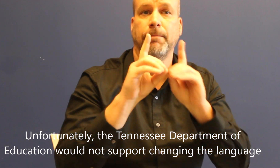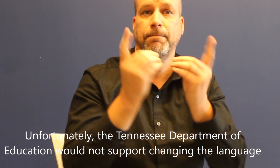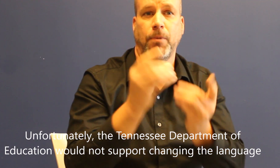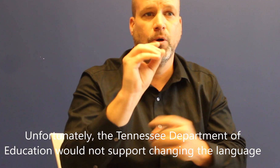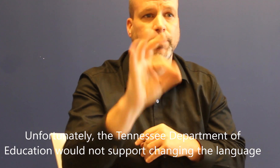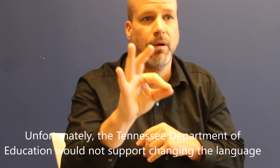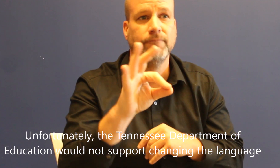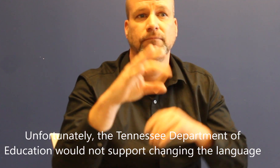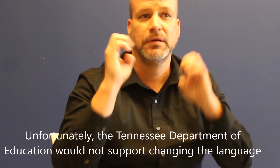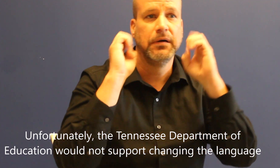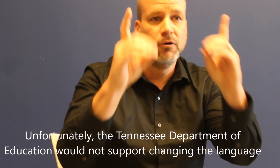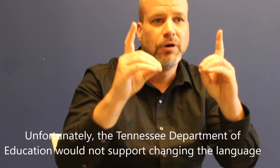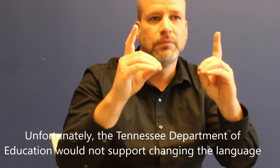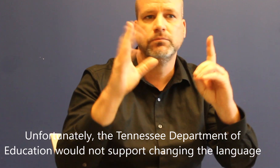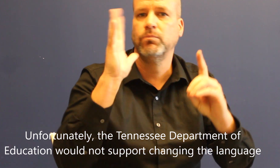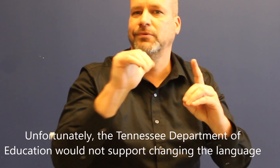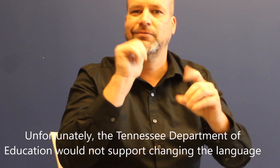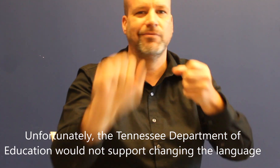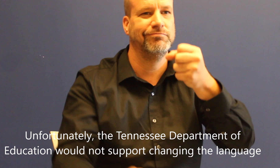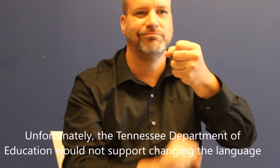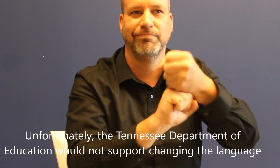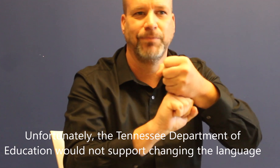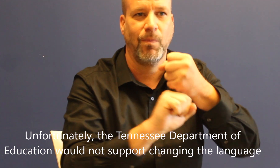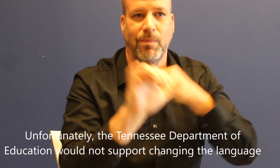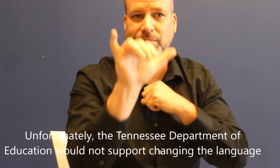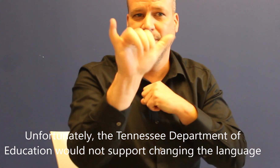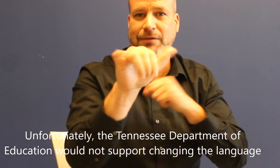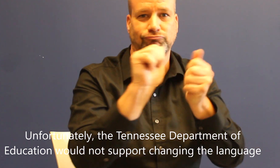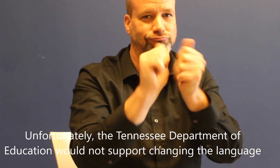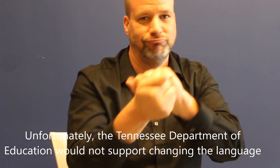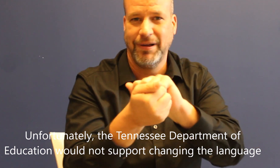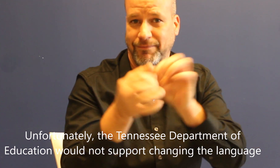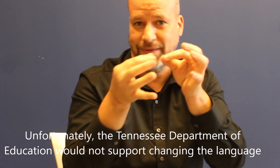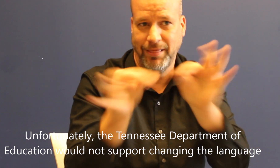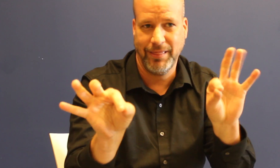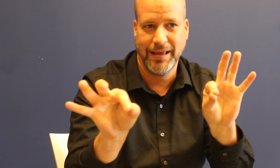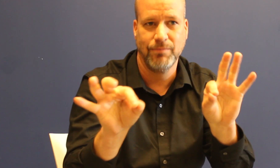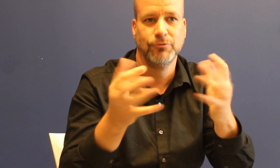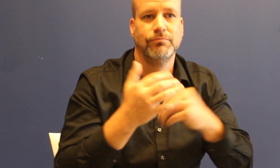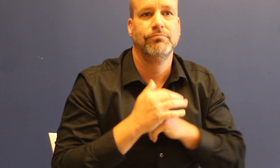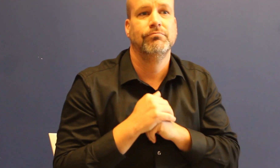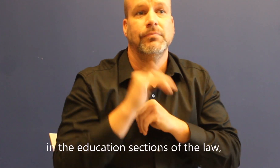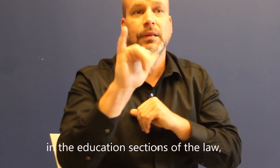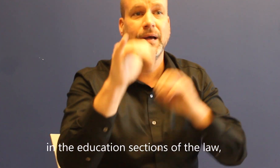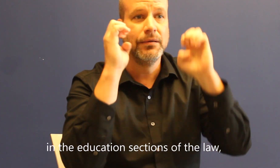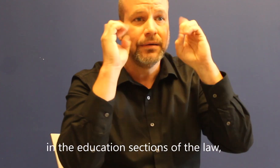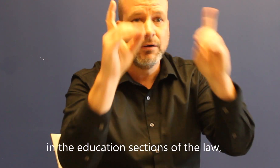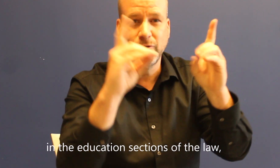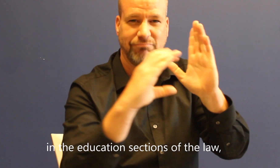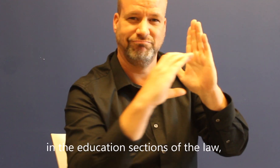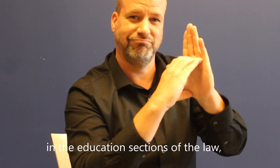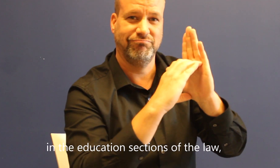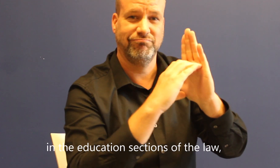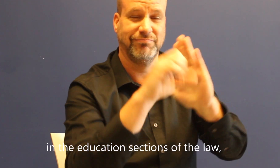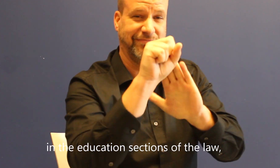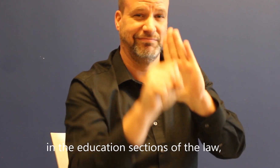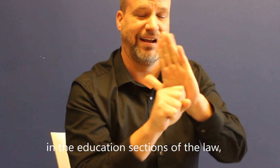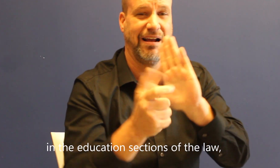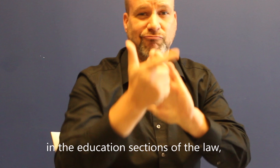Unfortunately, the Tennessee Department of Education would not support changing the language in the education